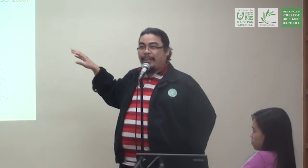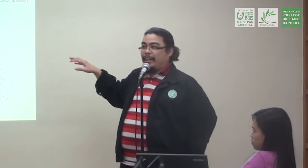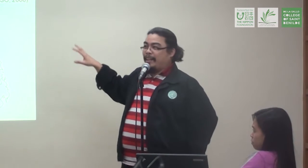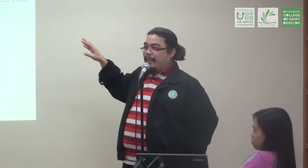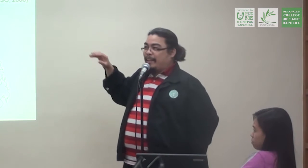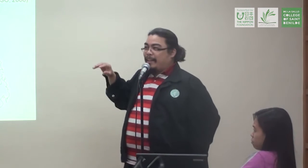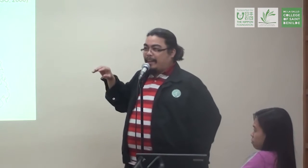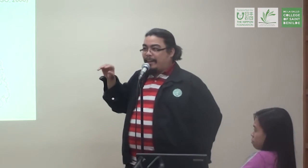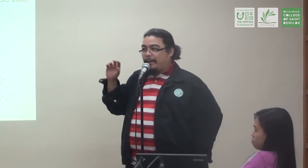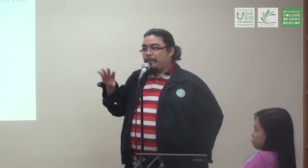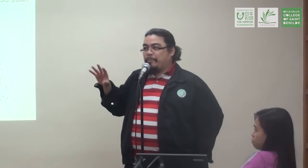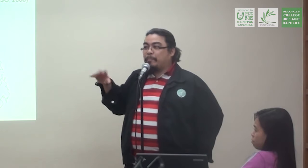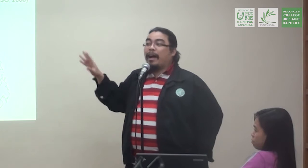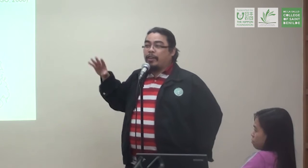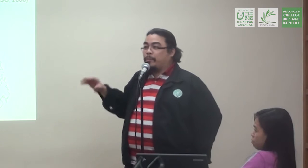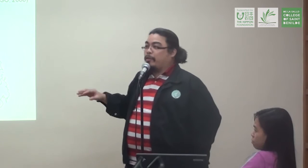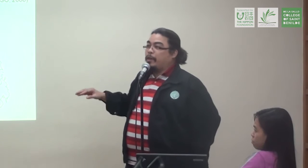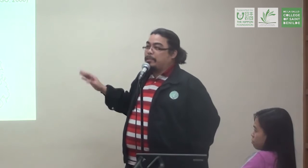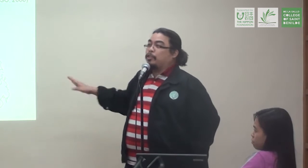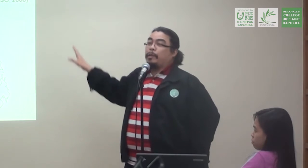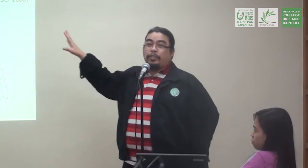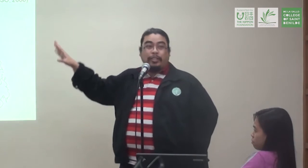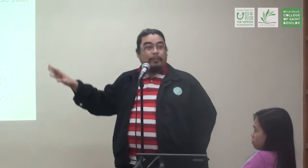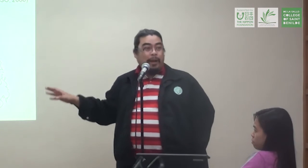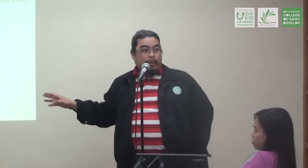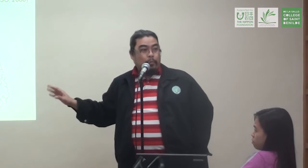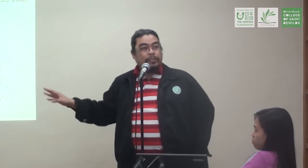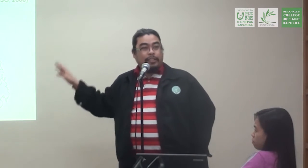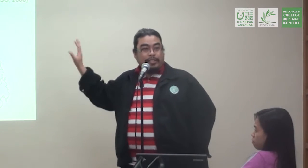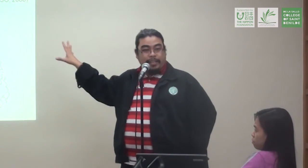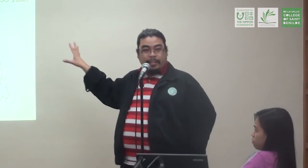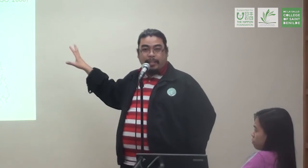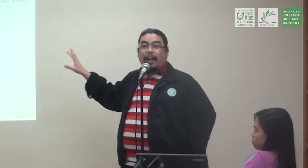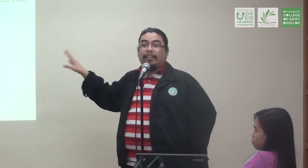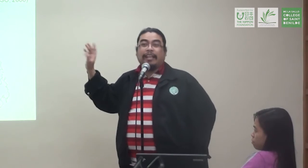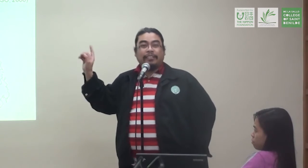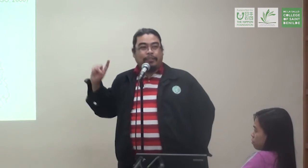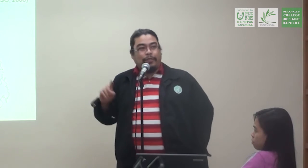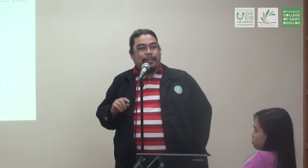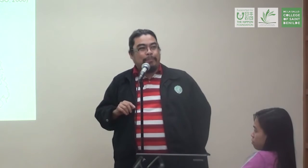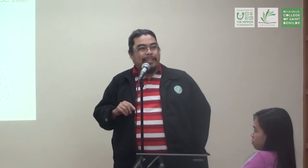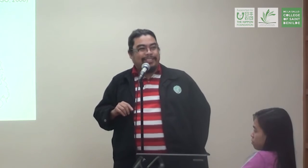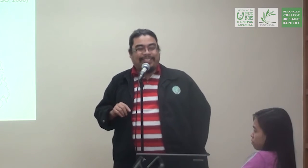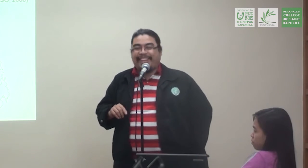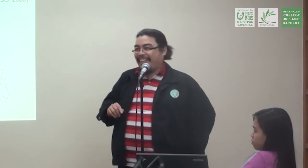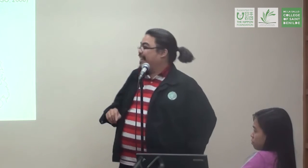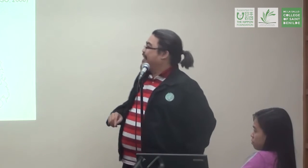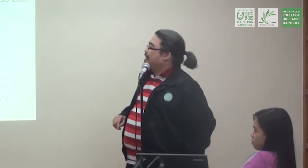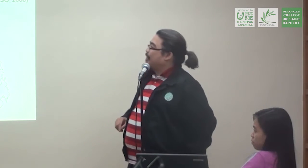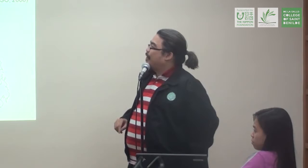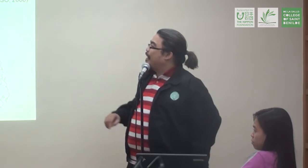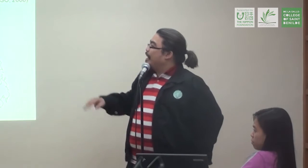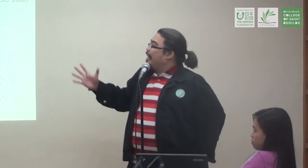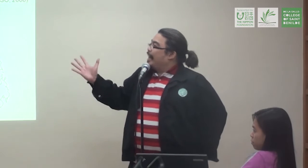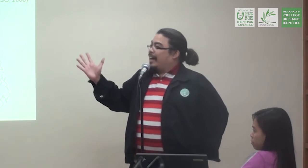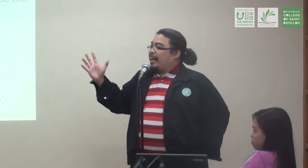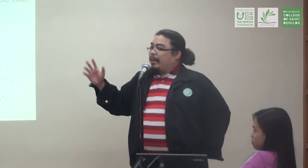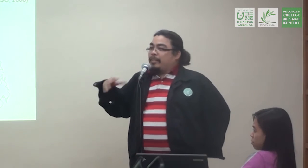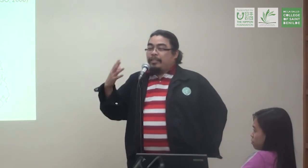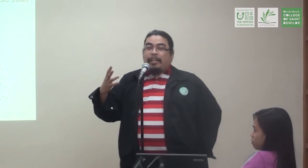inject a little background of it, especially the map. Once they see it, that's the Philippines. Okay.